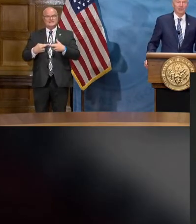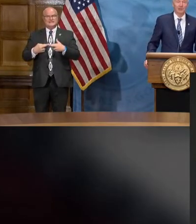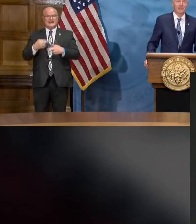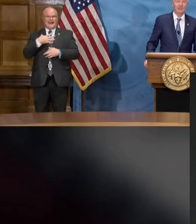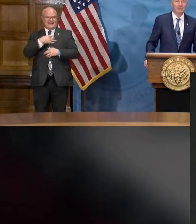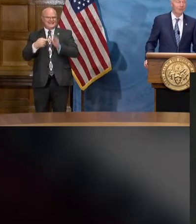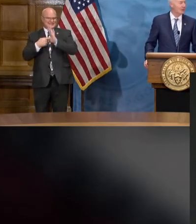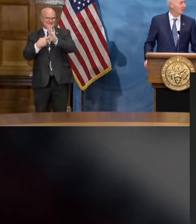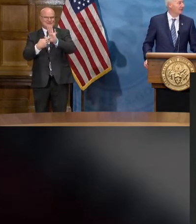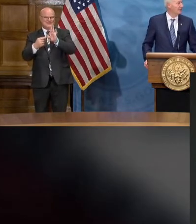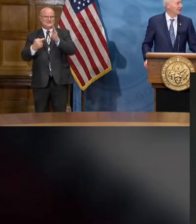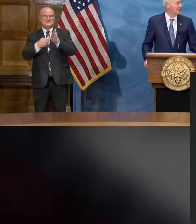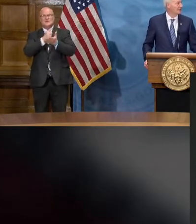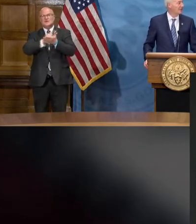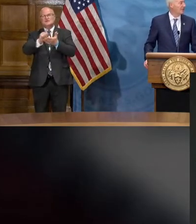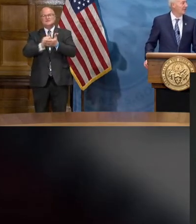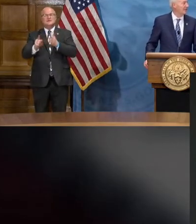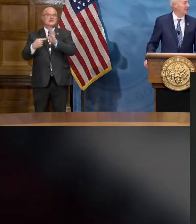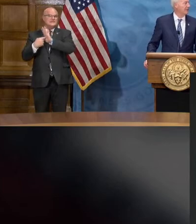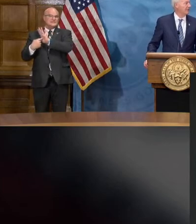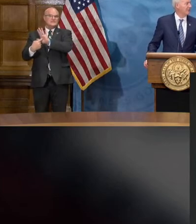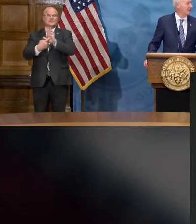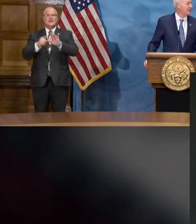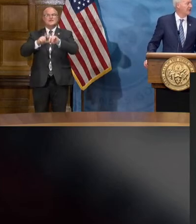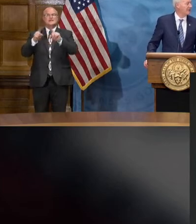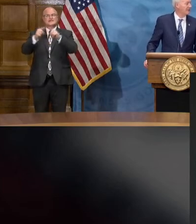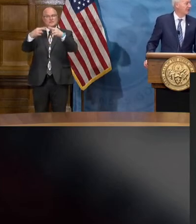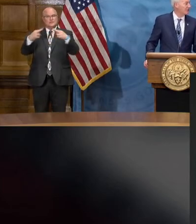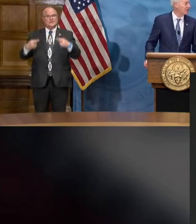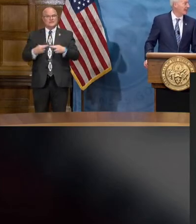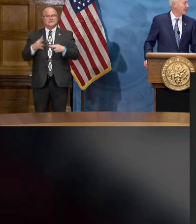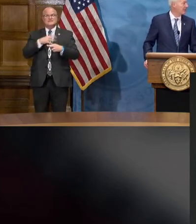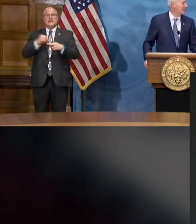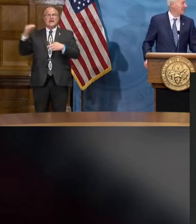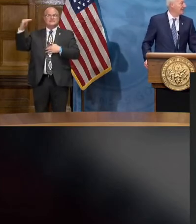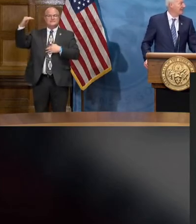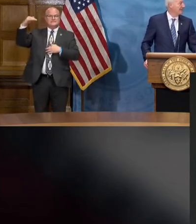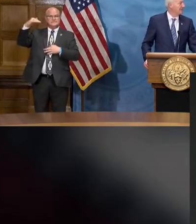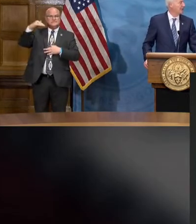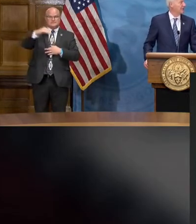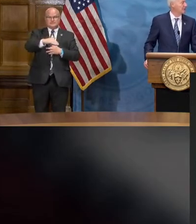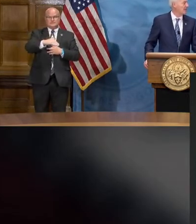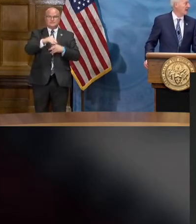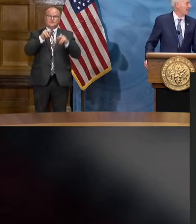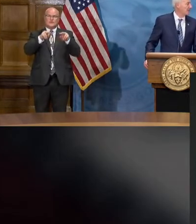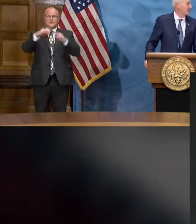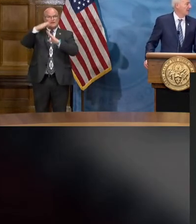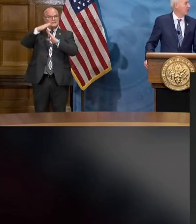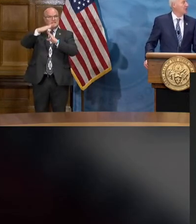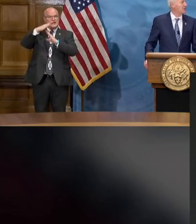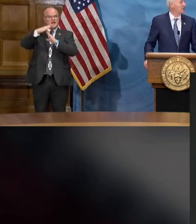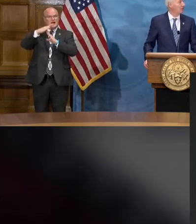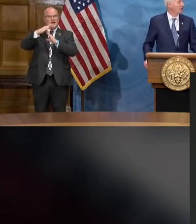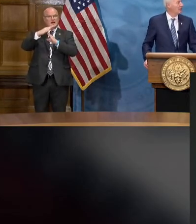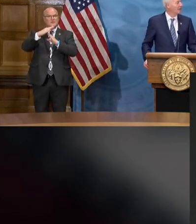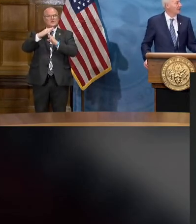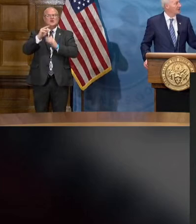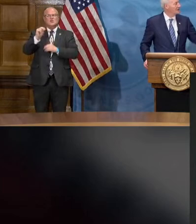like to show this once a week just to show the different regions and the trajectory. If you look at the top, which